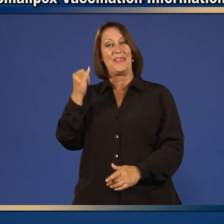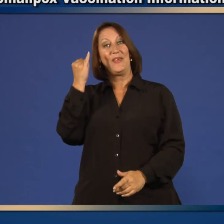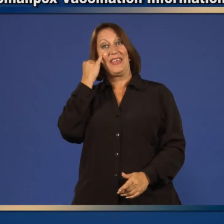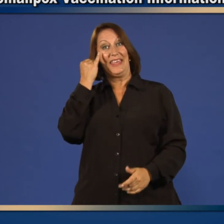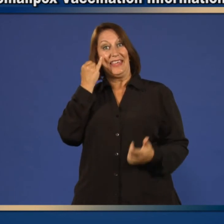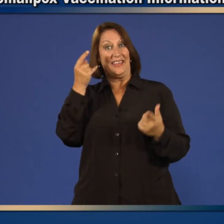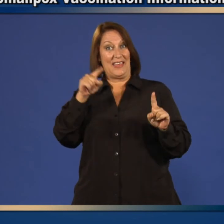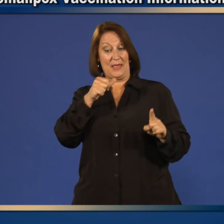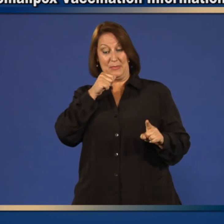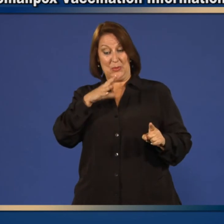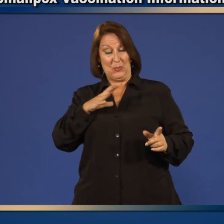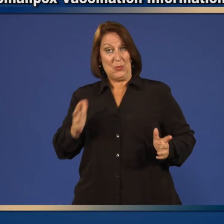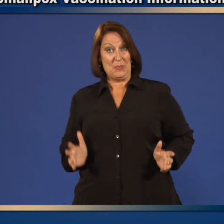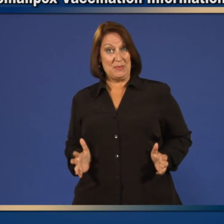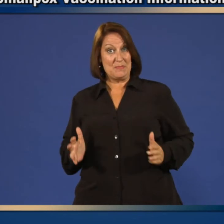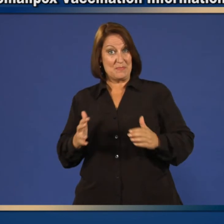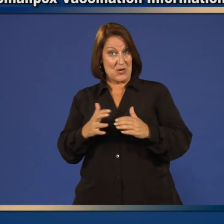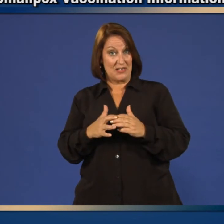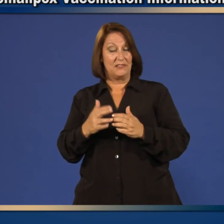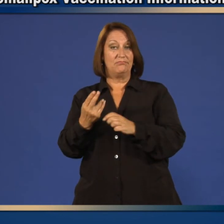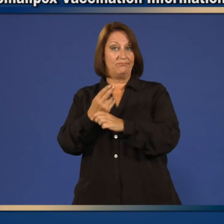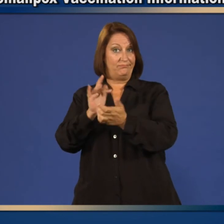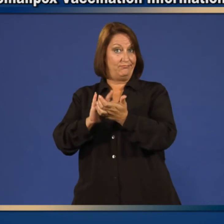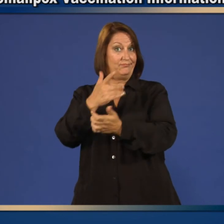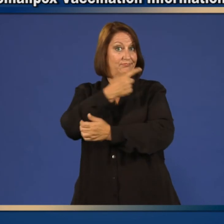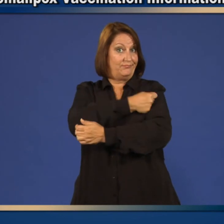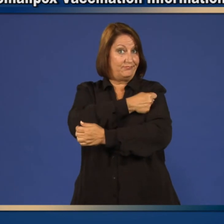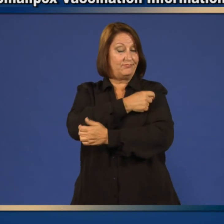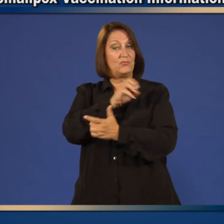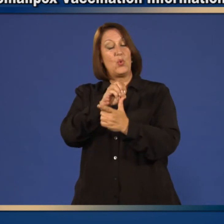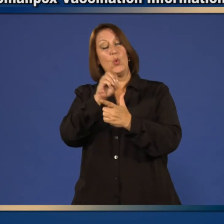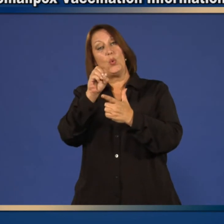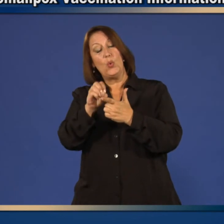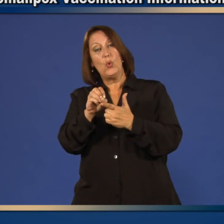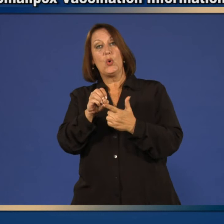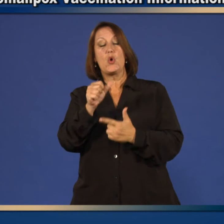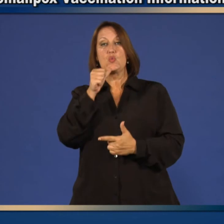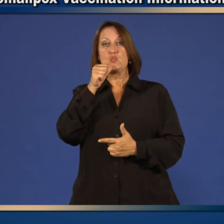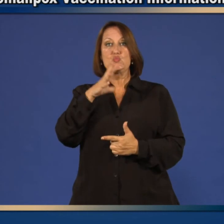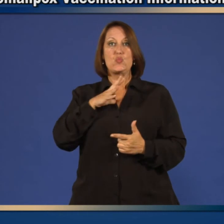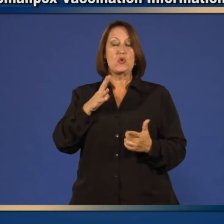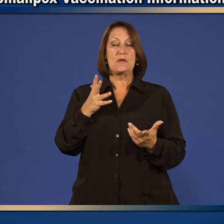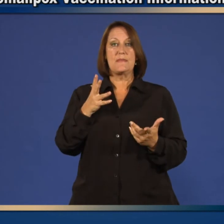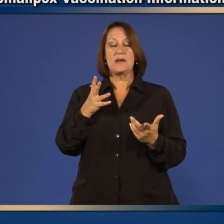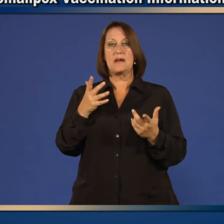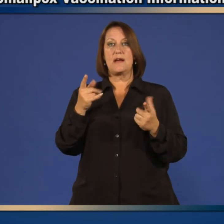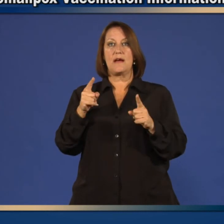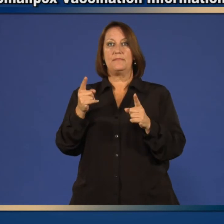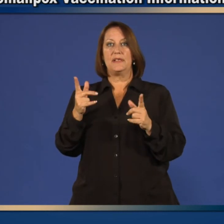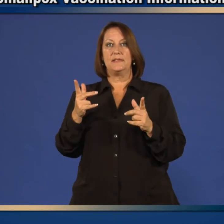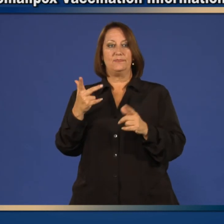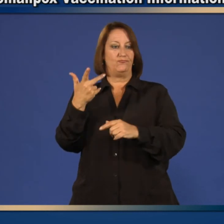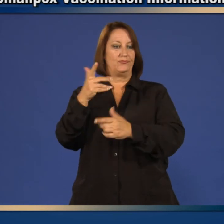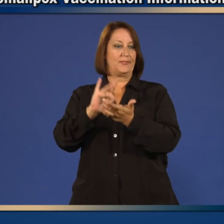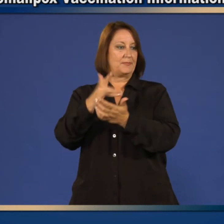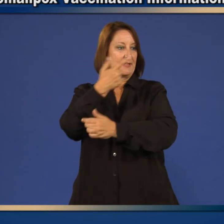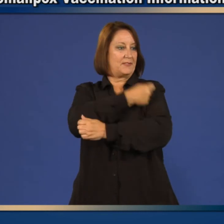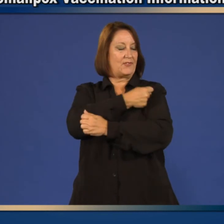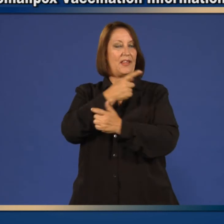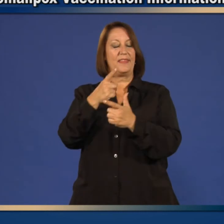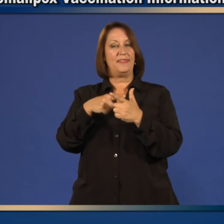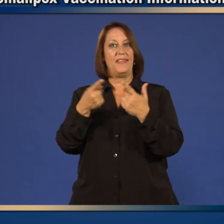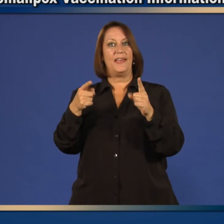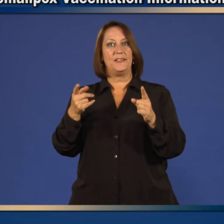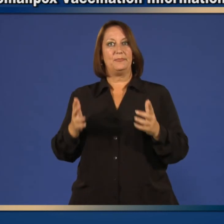If a pregnant woman is vaccinated, or if a woman becomes pregnant after vaccination,